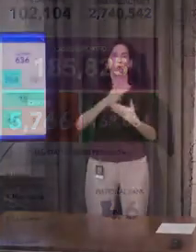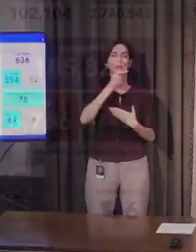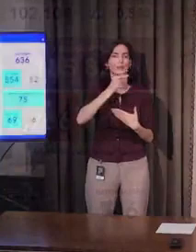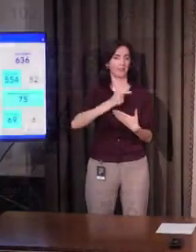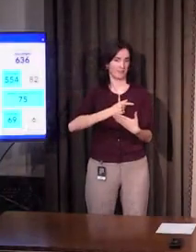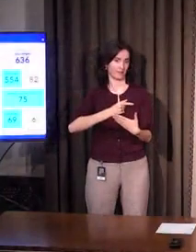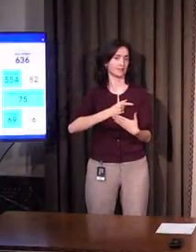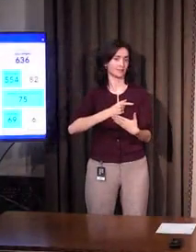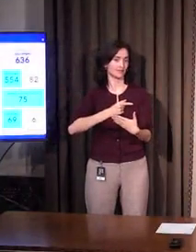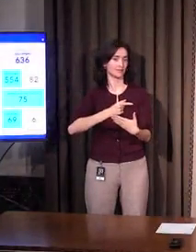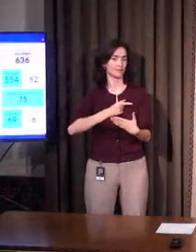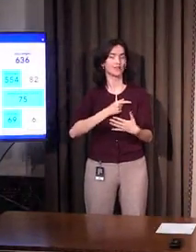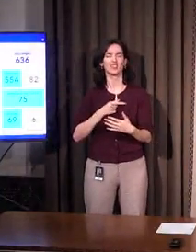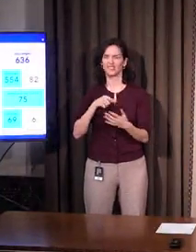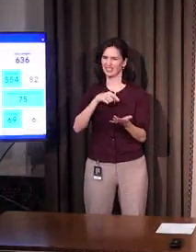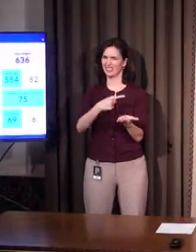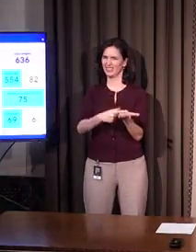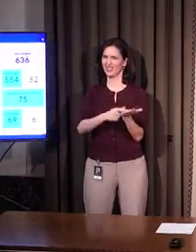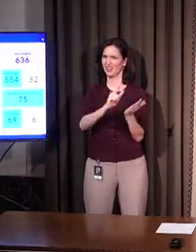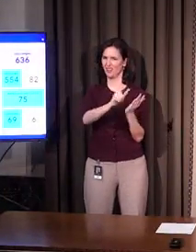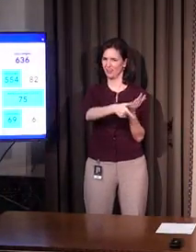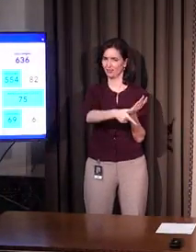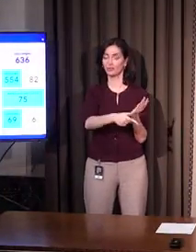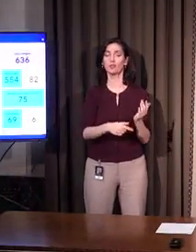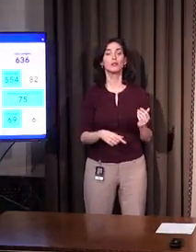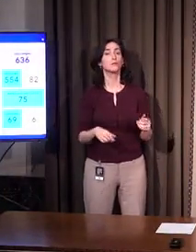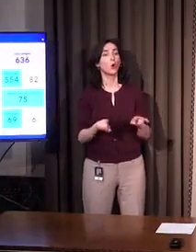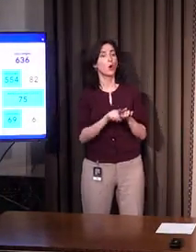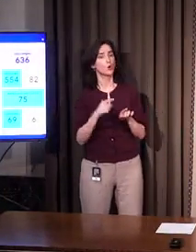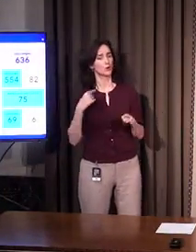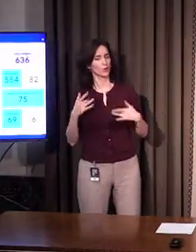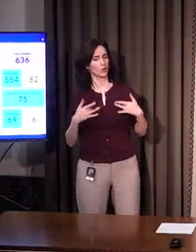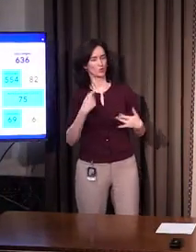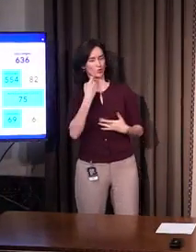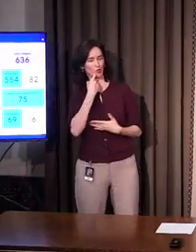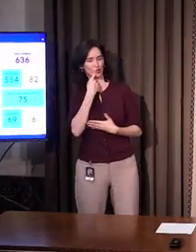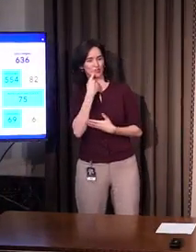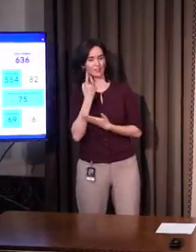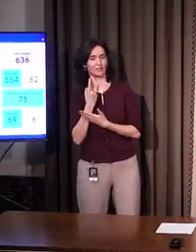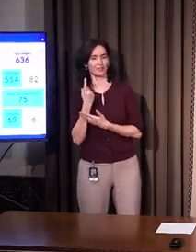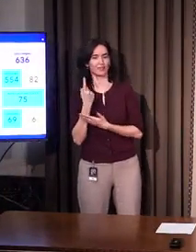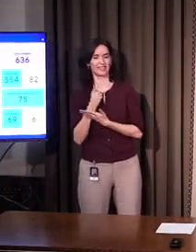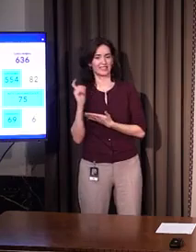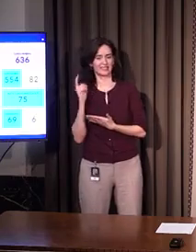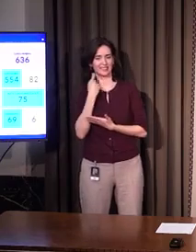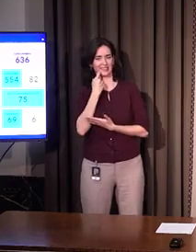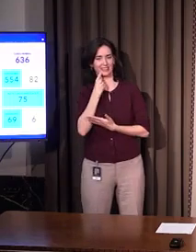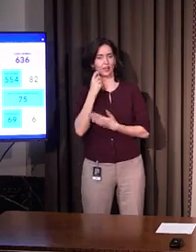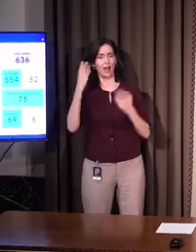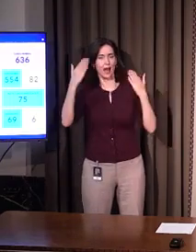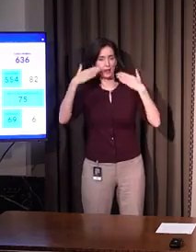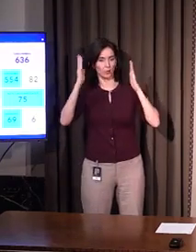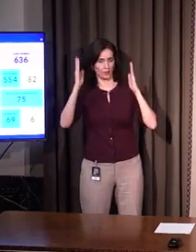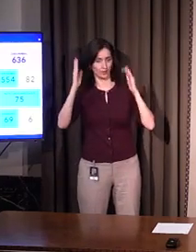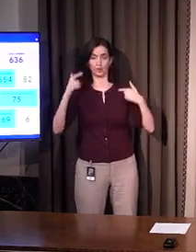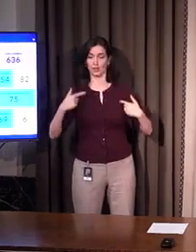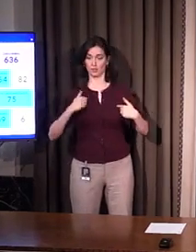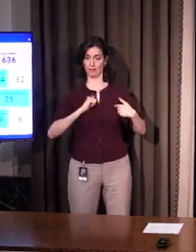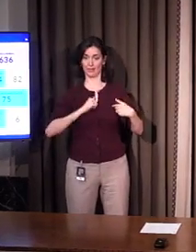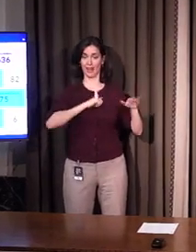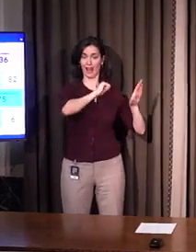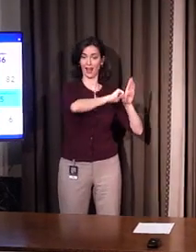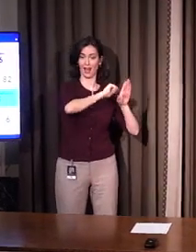But we're also concerned because we know that we had Halloween this last weekend. And while I wasn't trick-or-treating